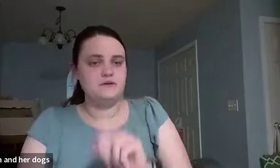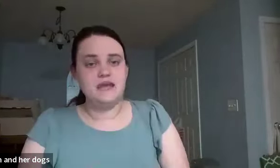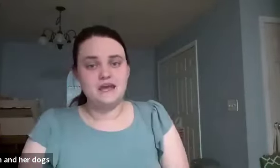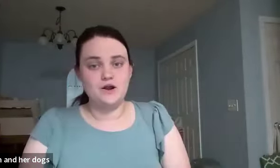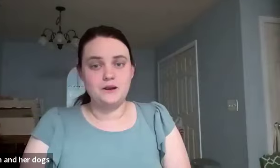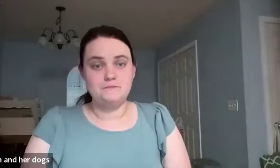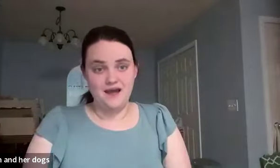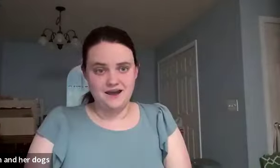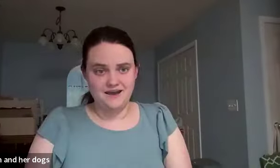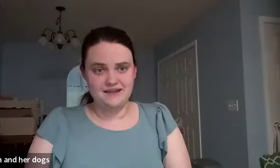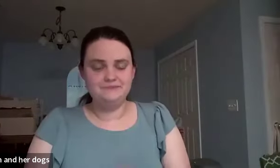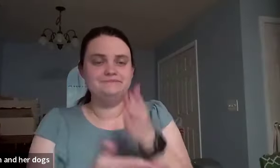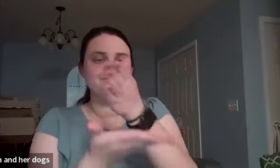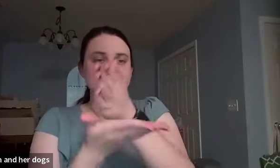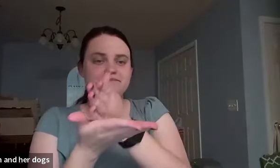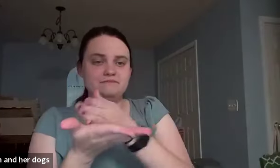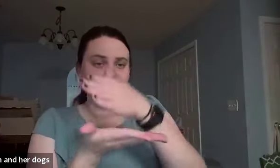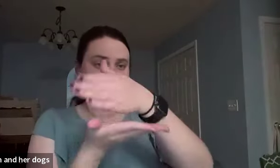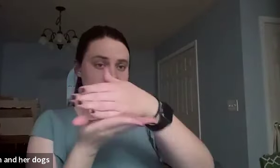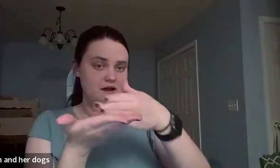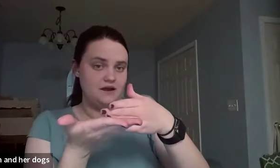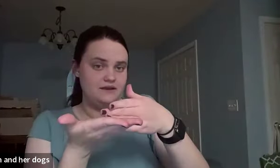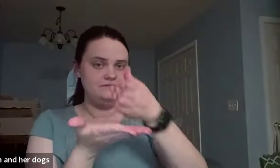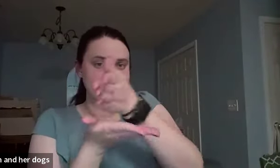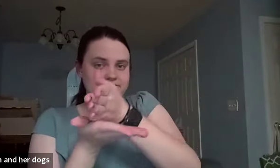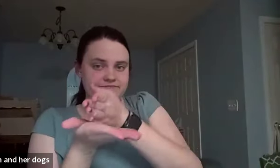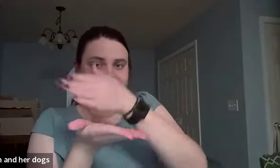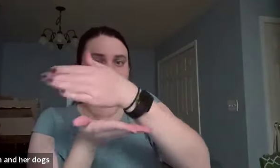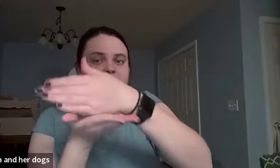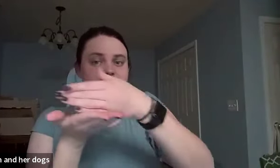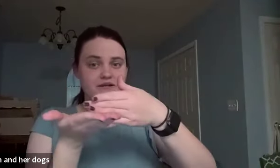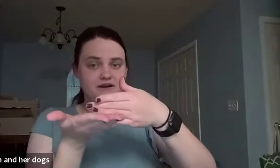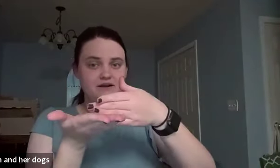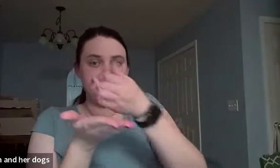Then we had our pie, pie, pie.